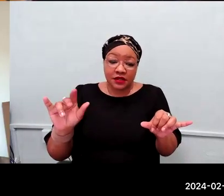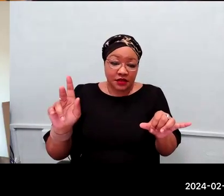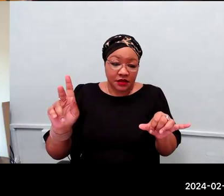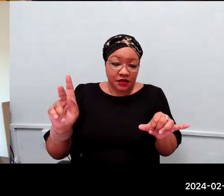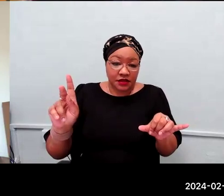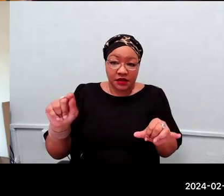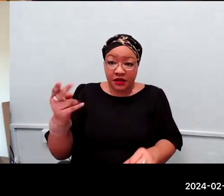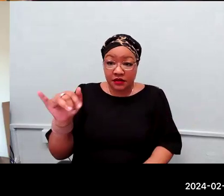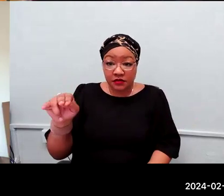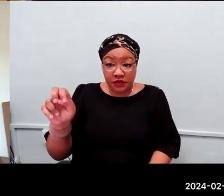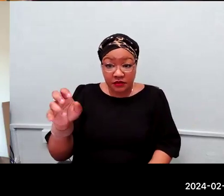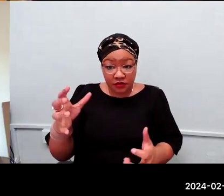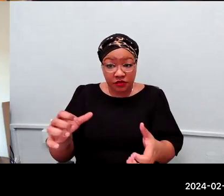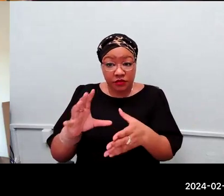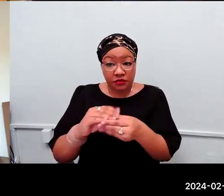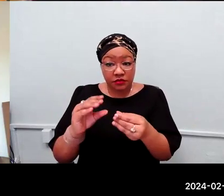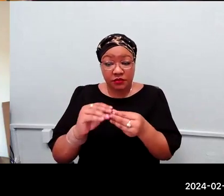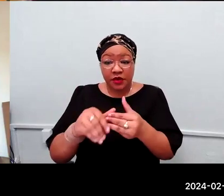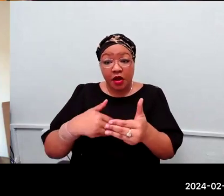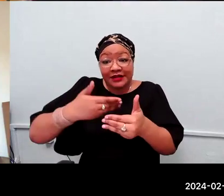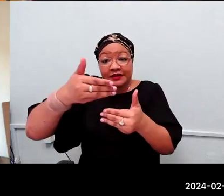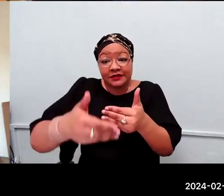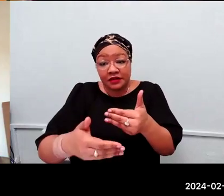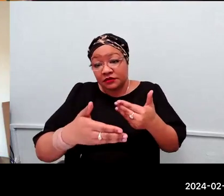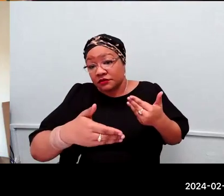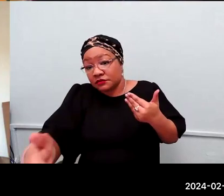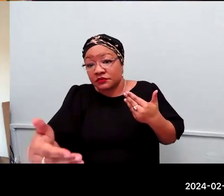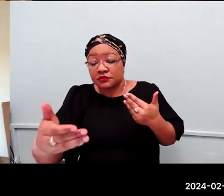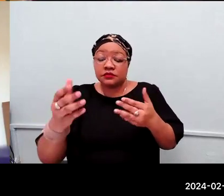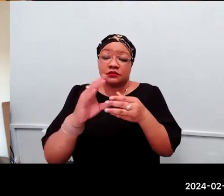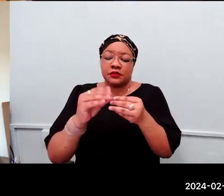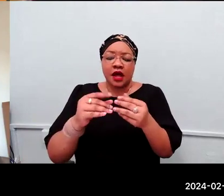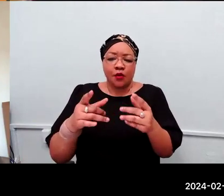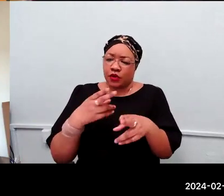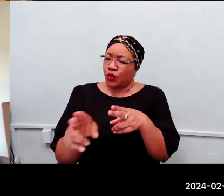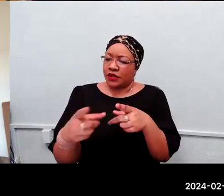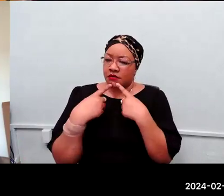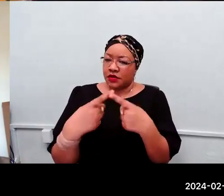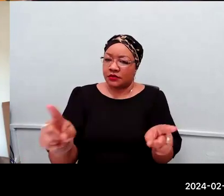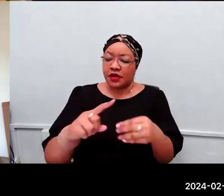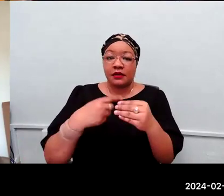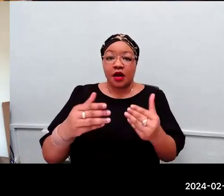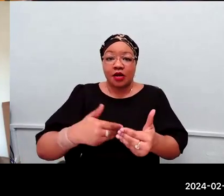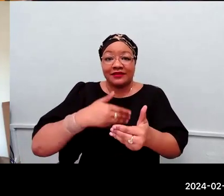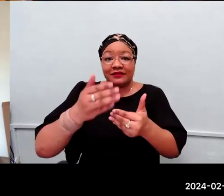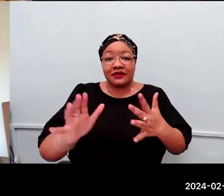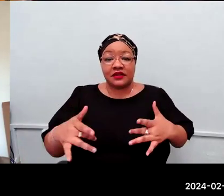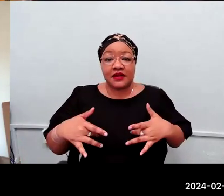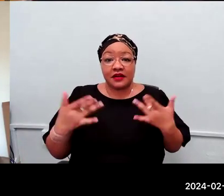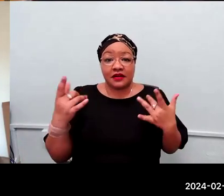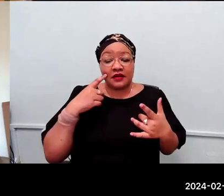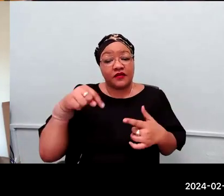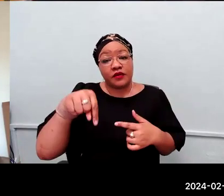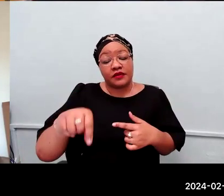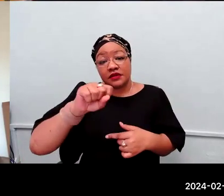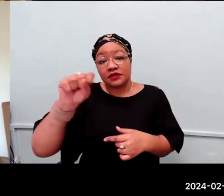make our plug for our next? Yes, I just wanted to quickly make an announcement about our next event for this semester. I'm